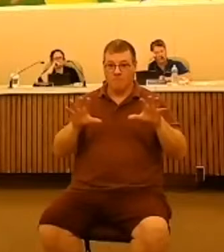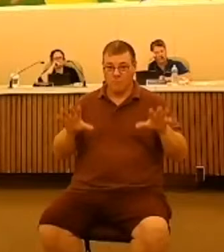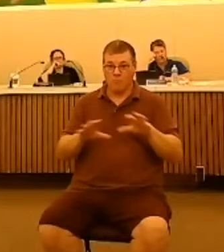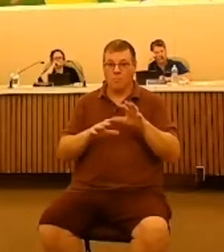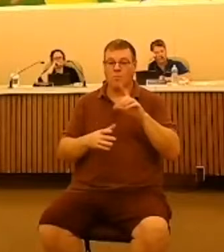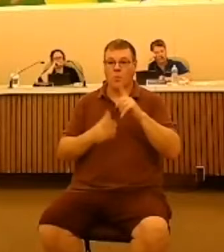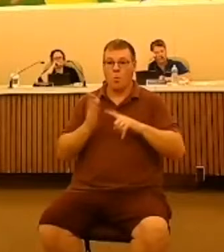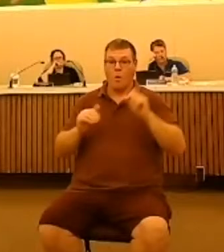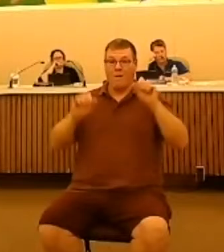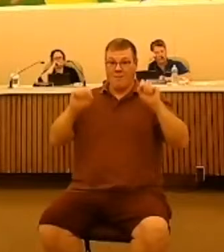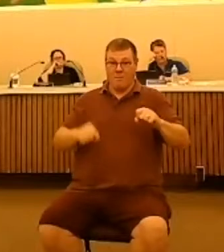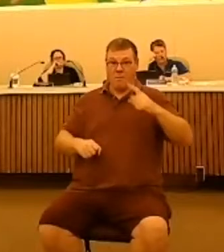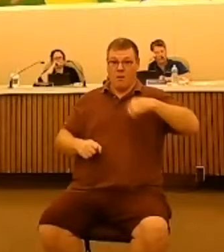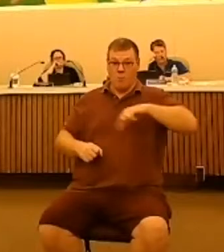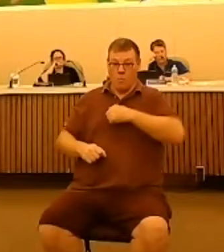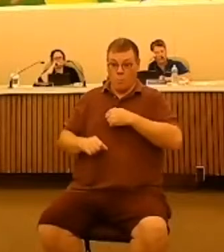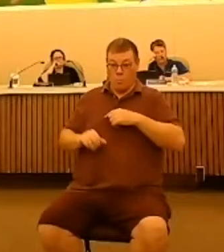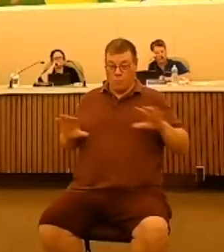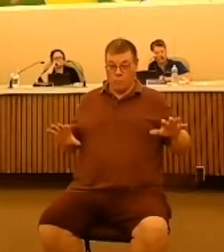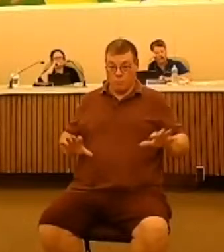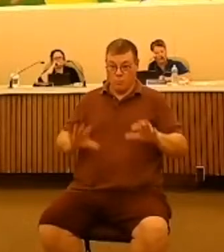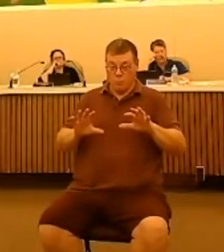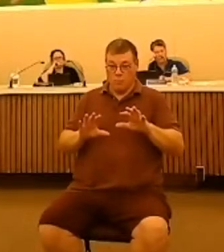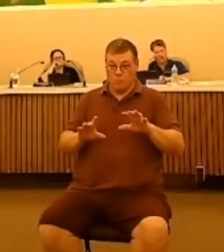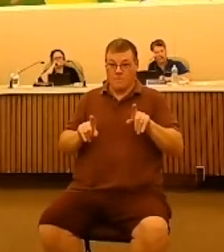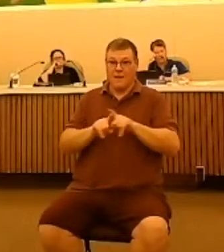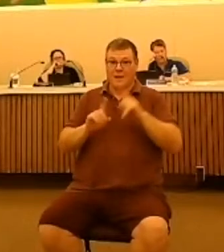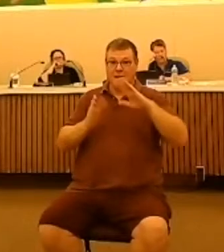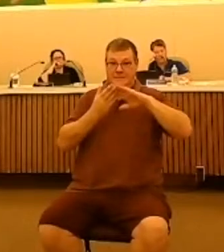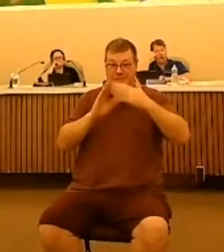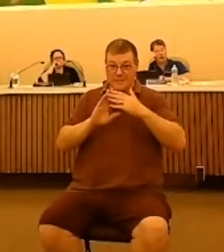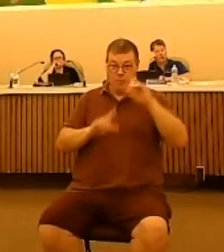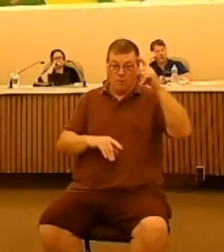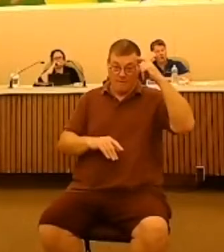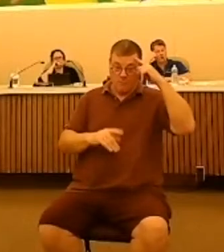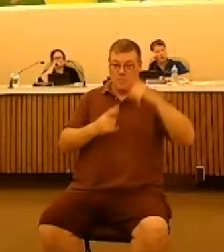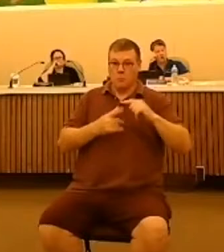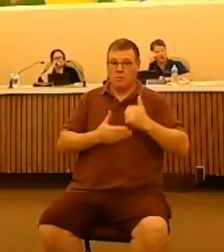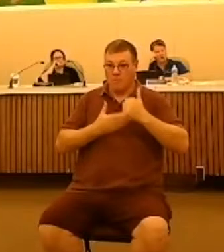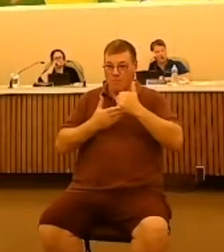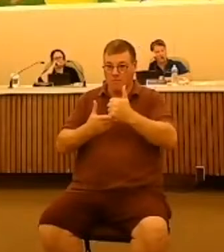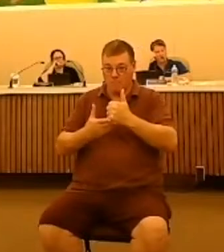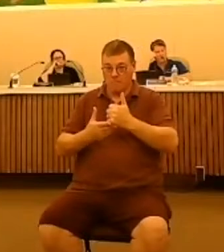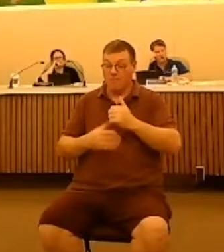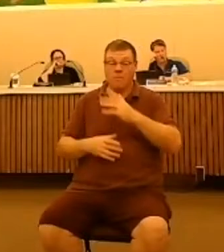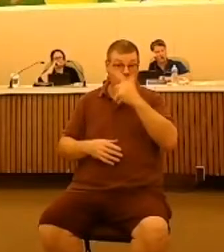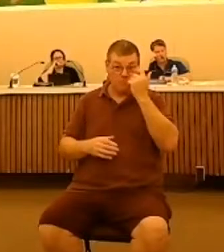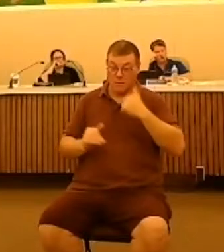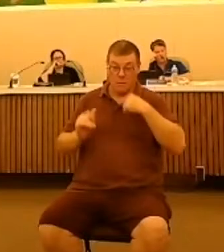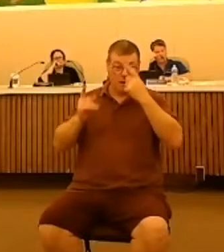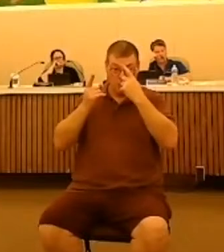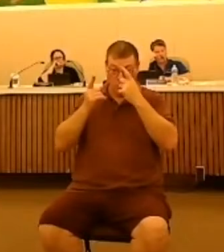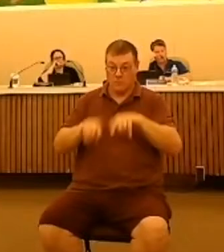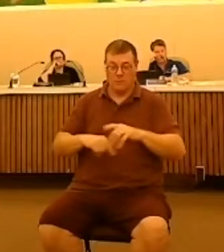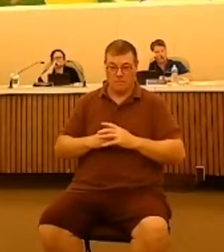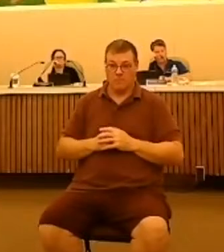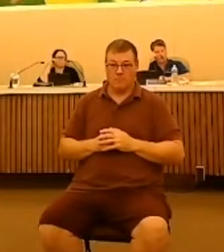What can we do as a town government to try to help with that? Because I agree,